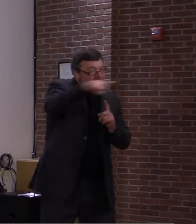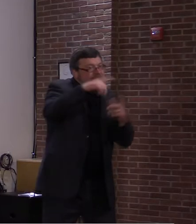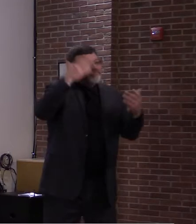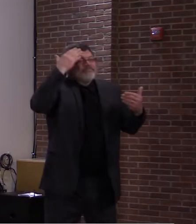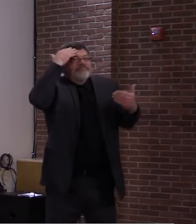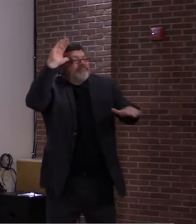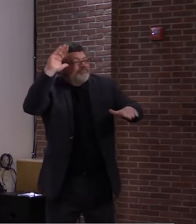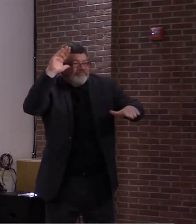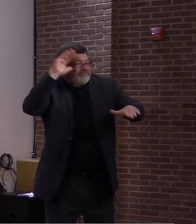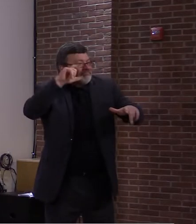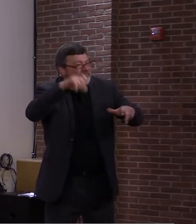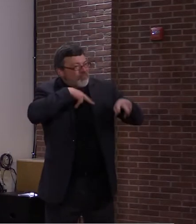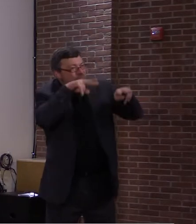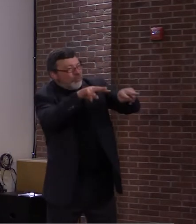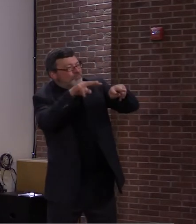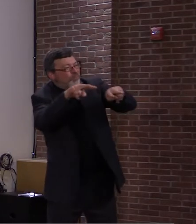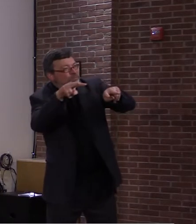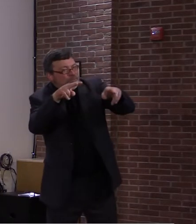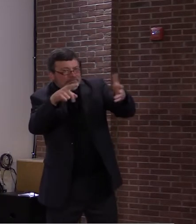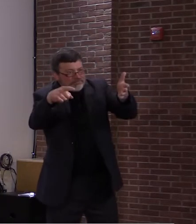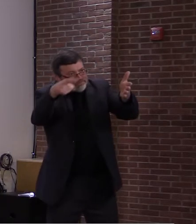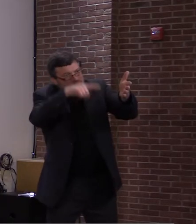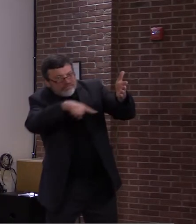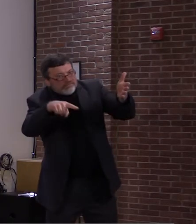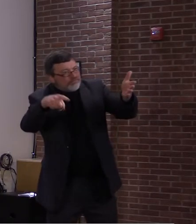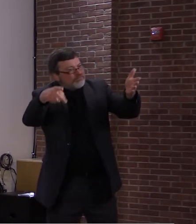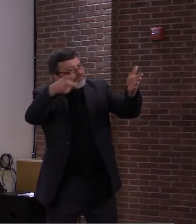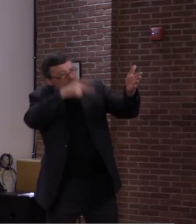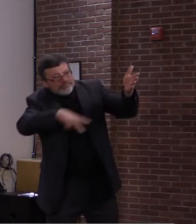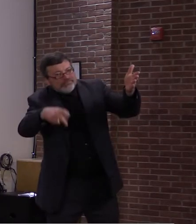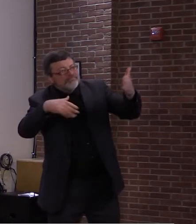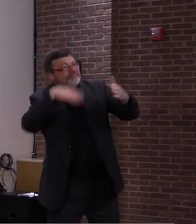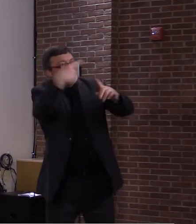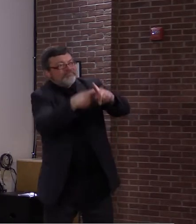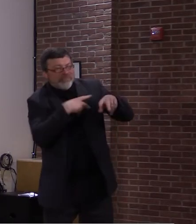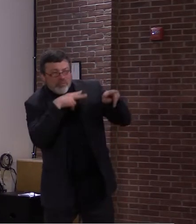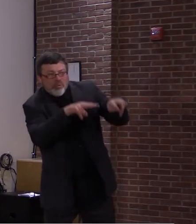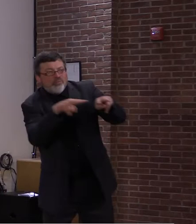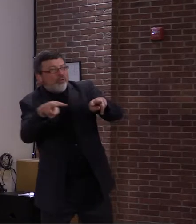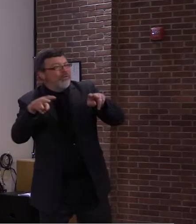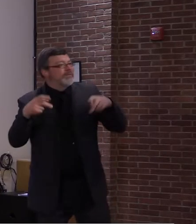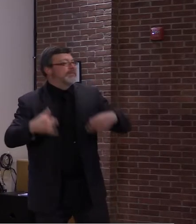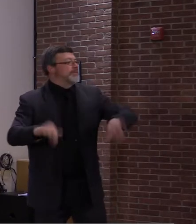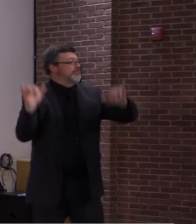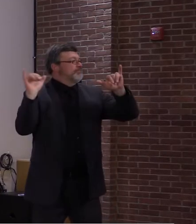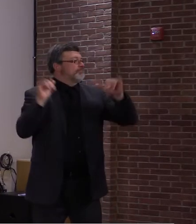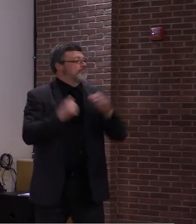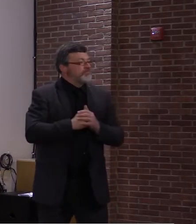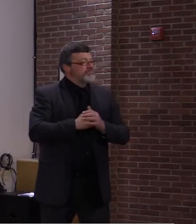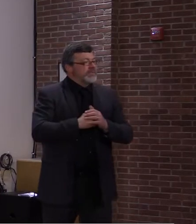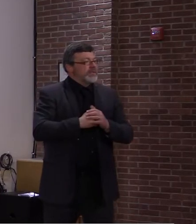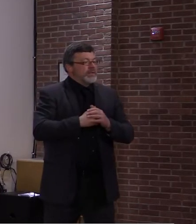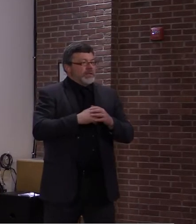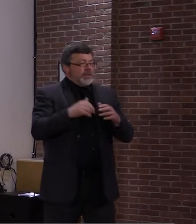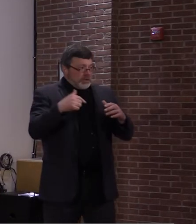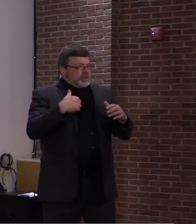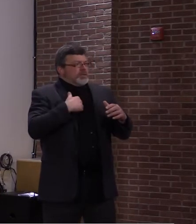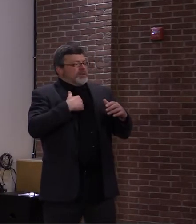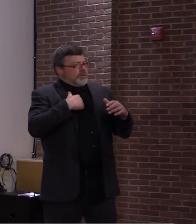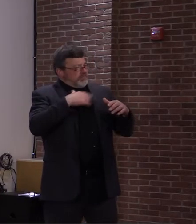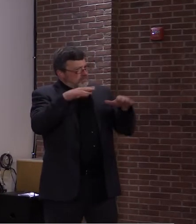2 years. That is why at this stage of the pandemic, we need to continue to assess our own personal risk